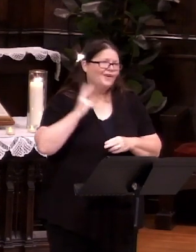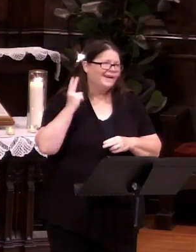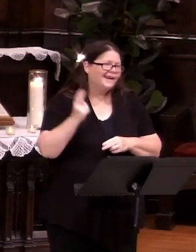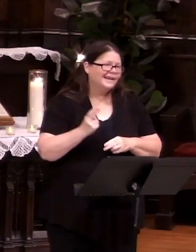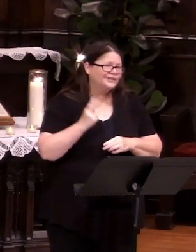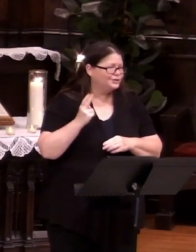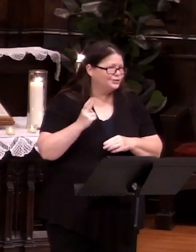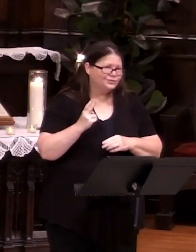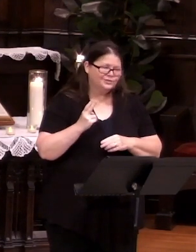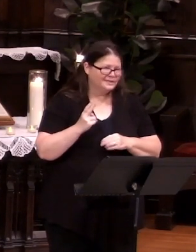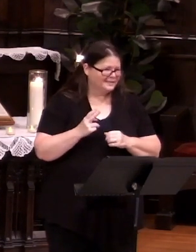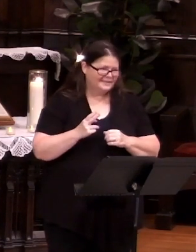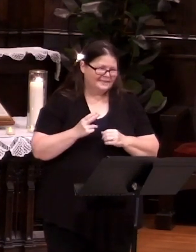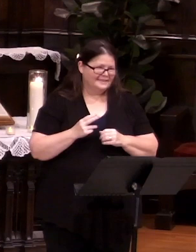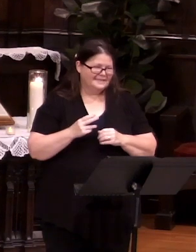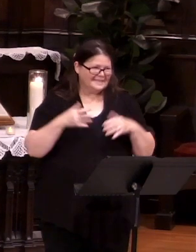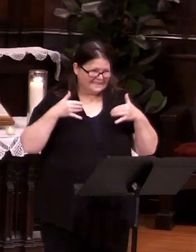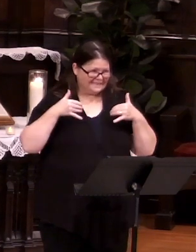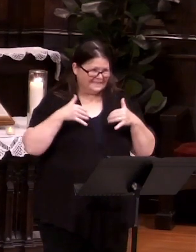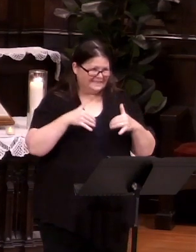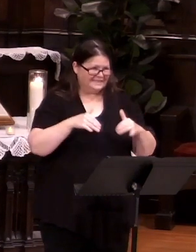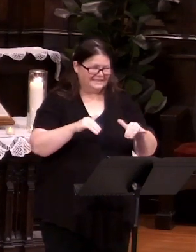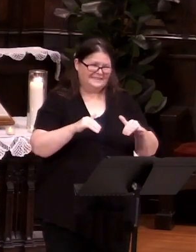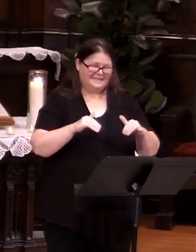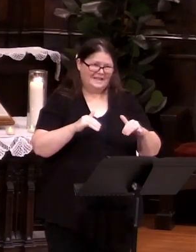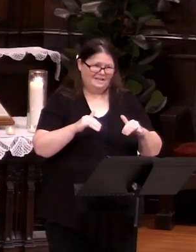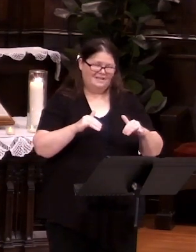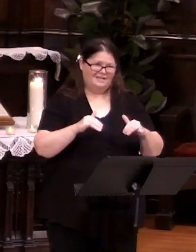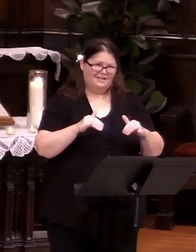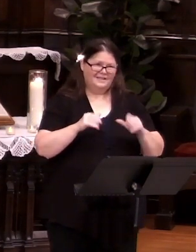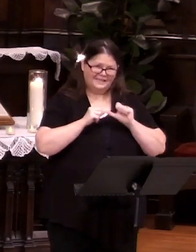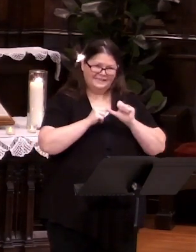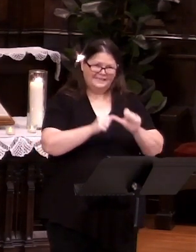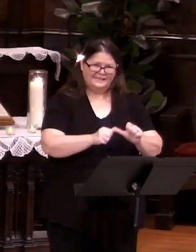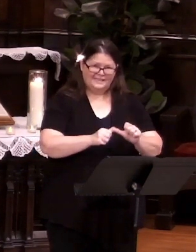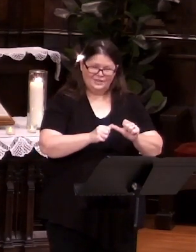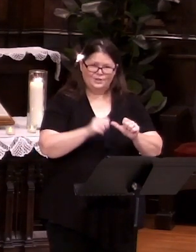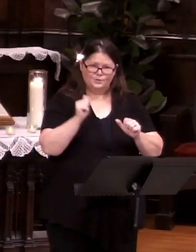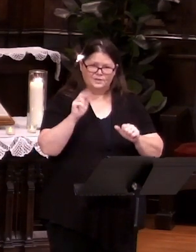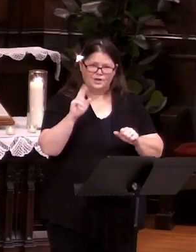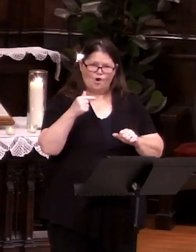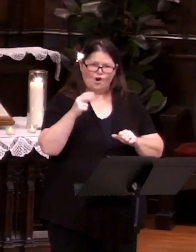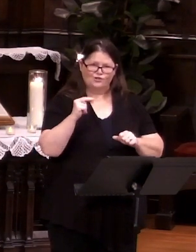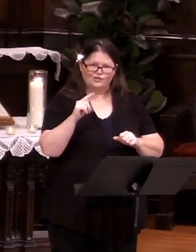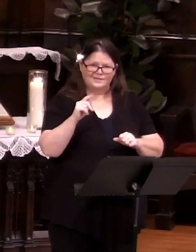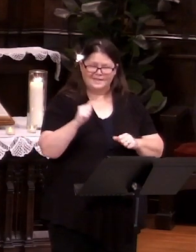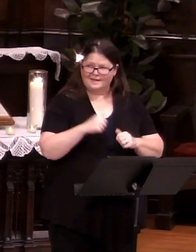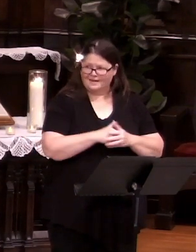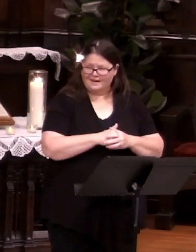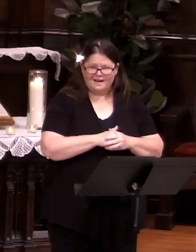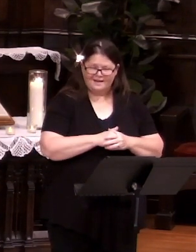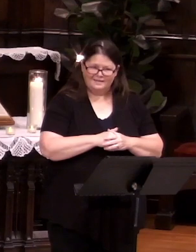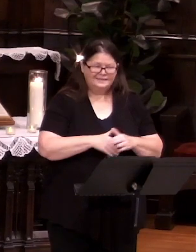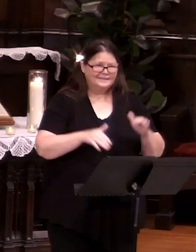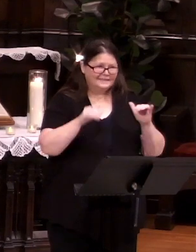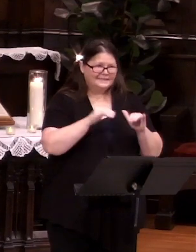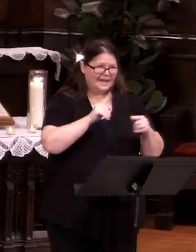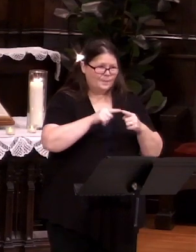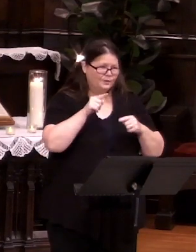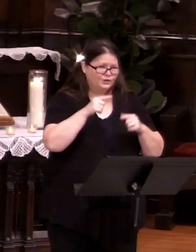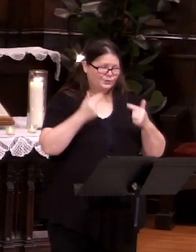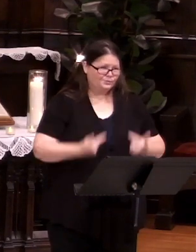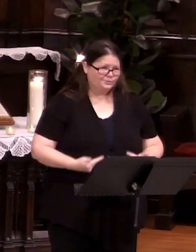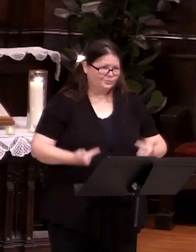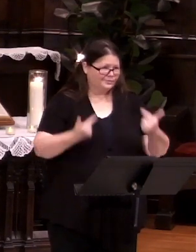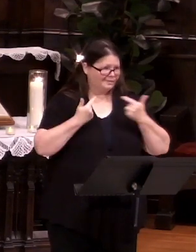every bit as active in Argentina today as it was when she and President Perón first rose